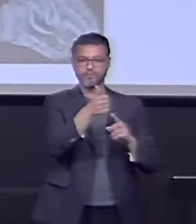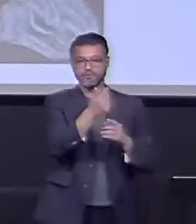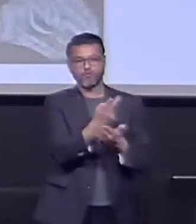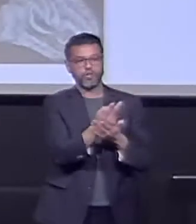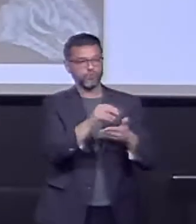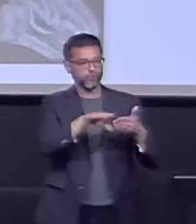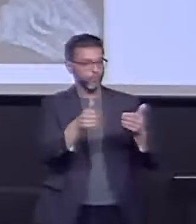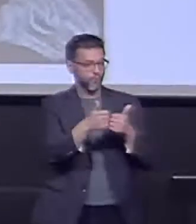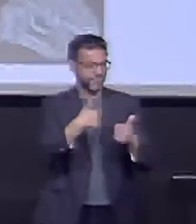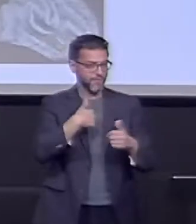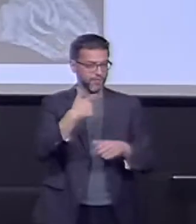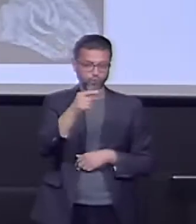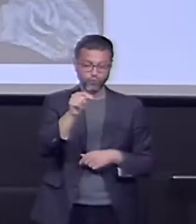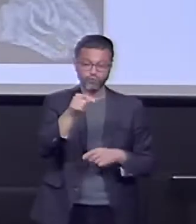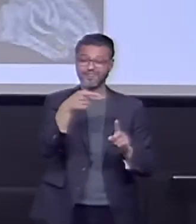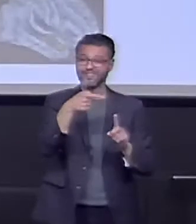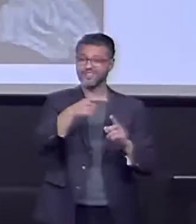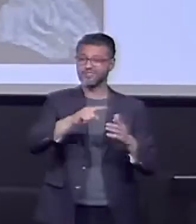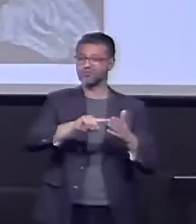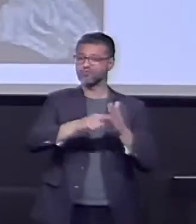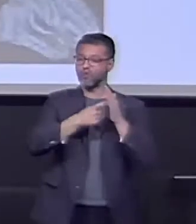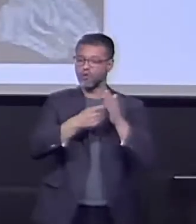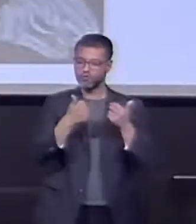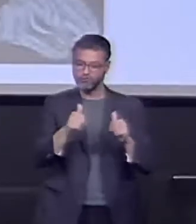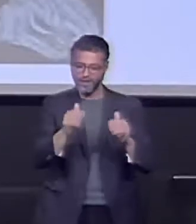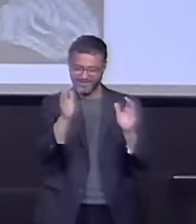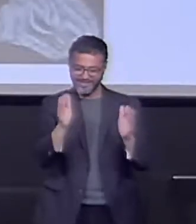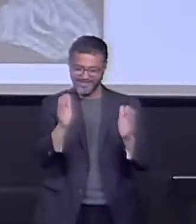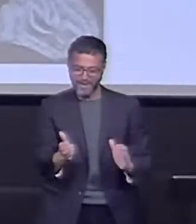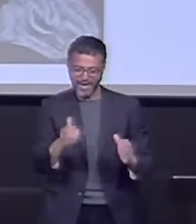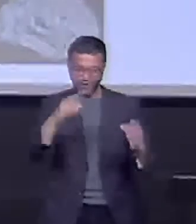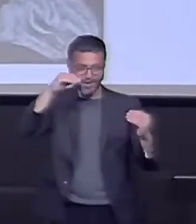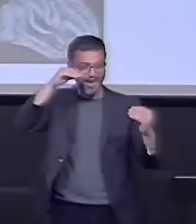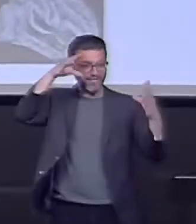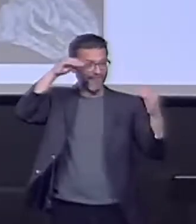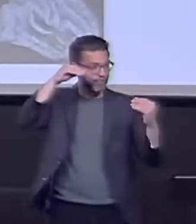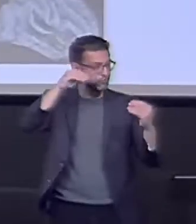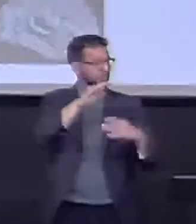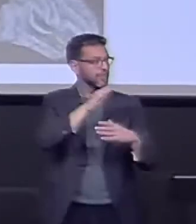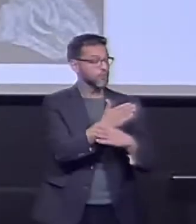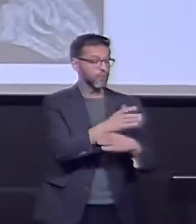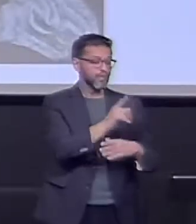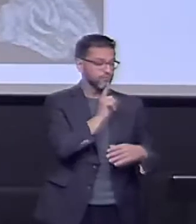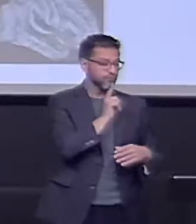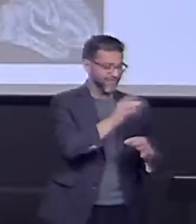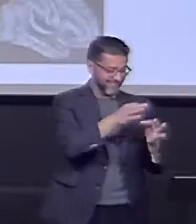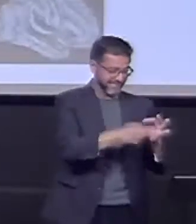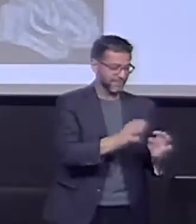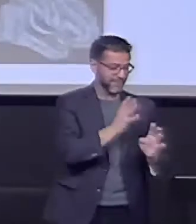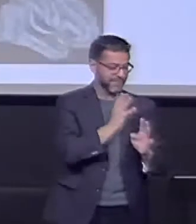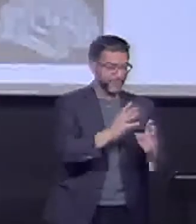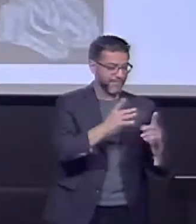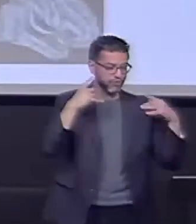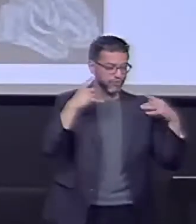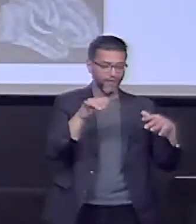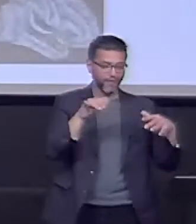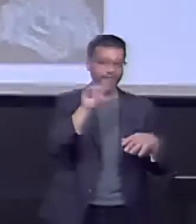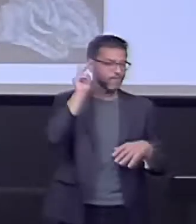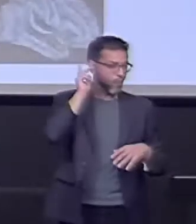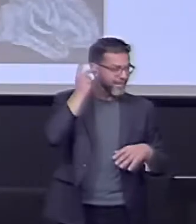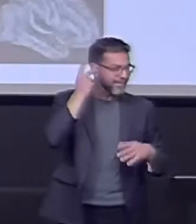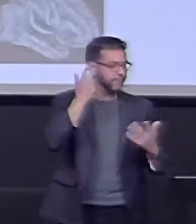he started out to compare activation between really simple speech sounds, phonemes or